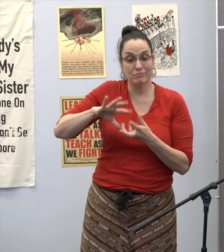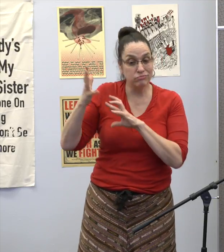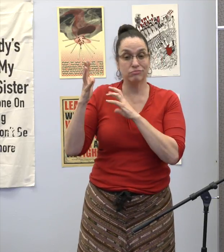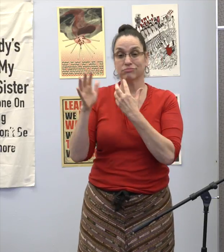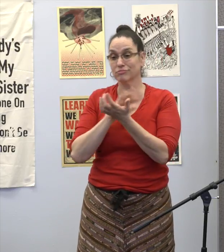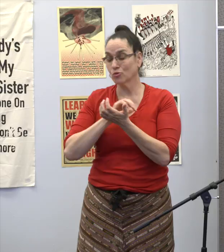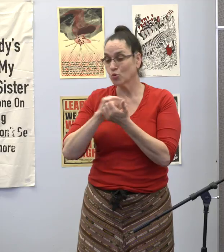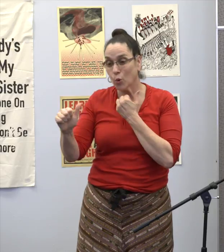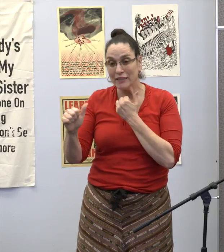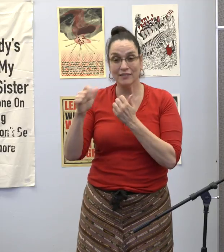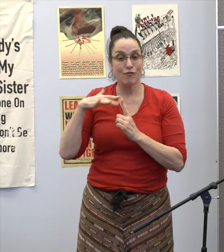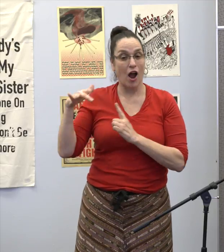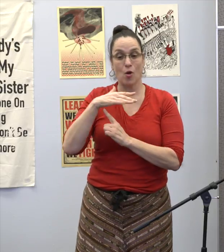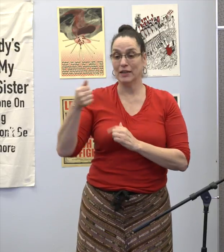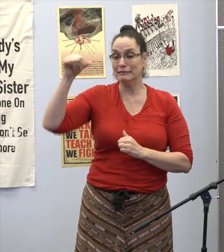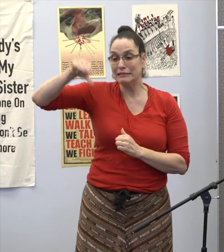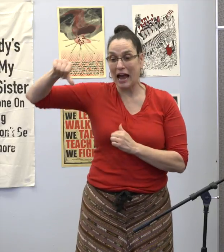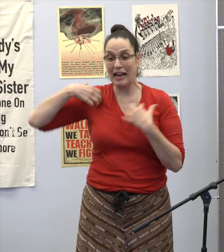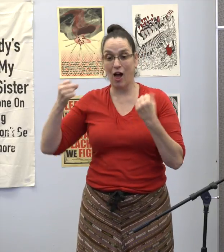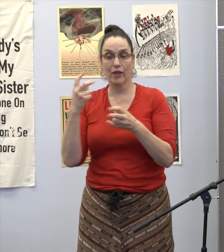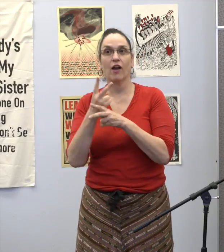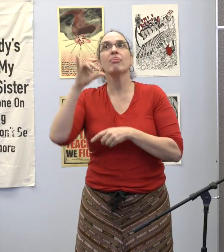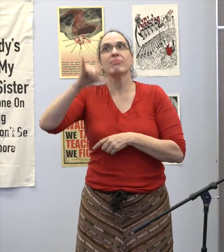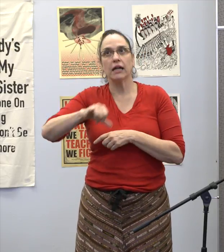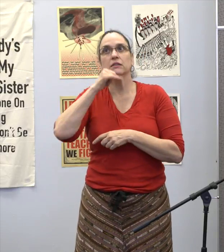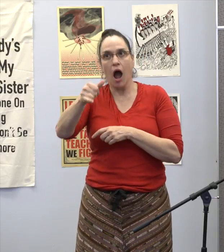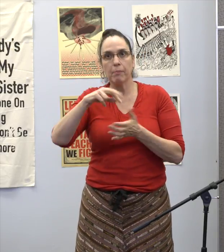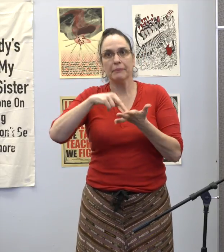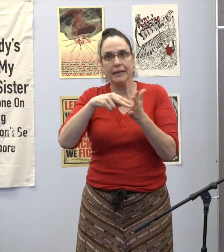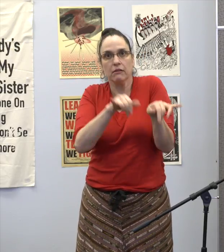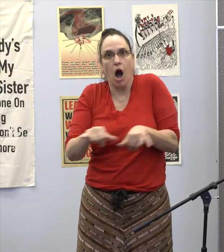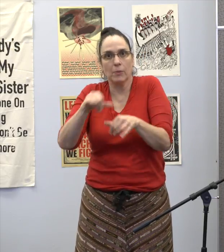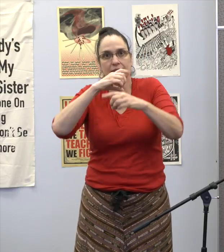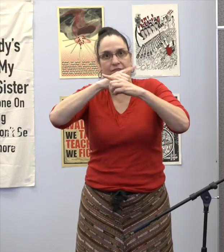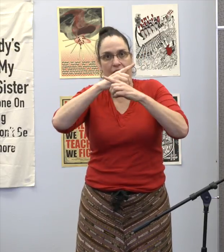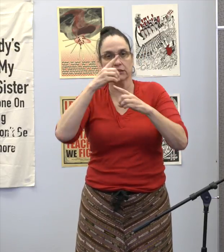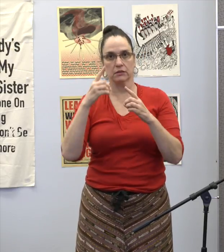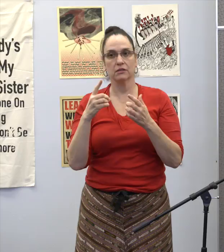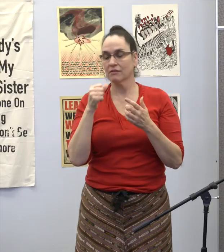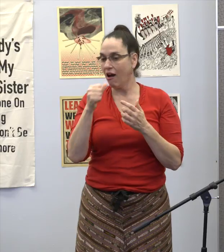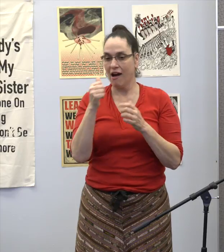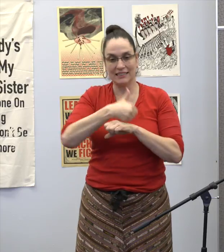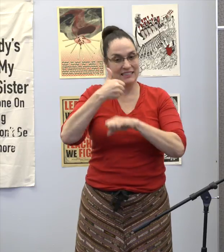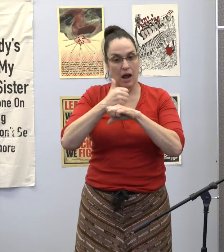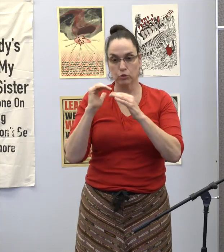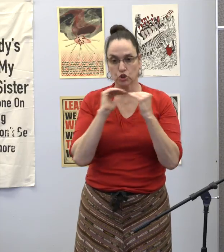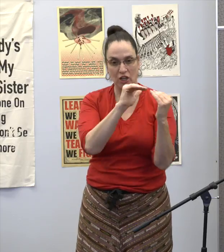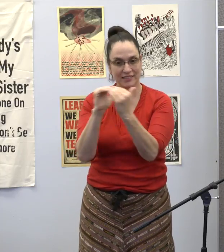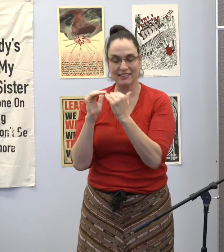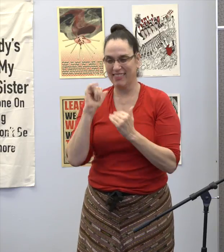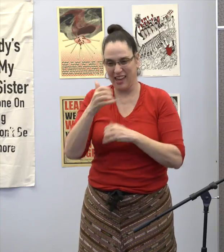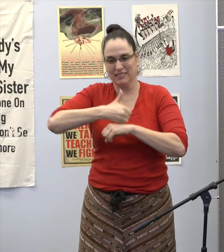them health care, that is not the common defense. It does not establish justice, it establishes injustice. And